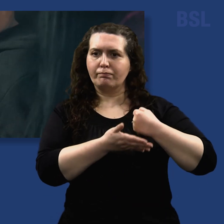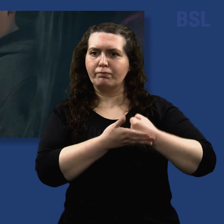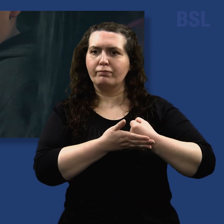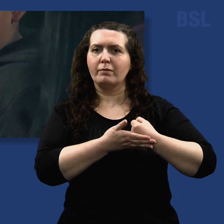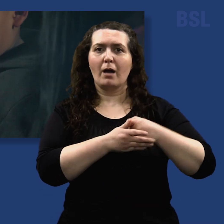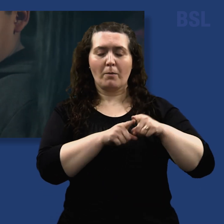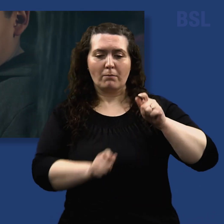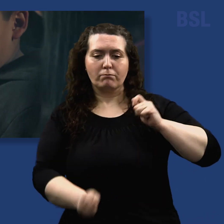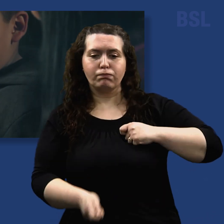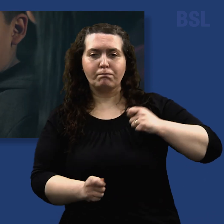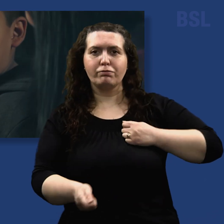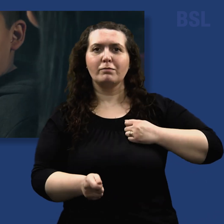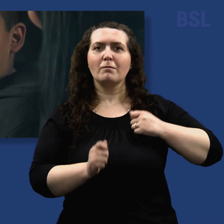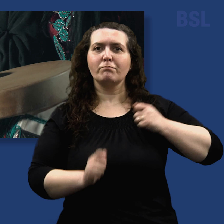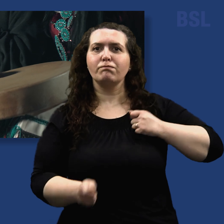We'll be